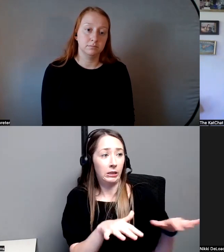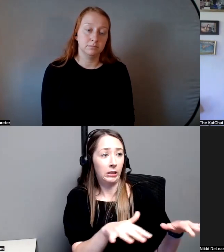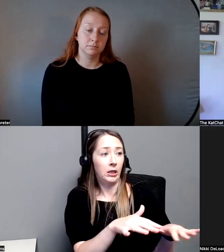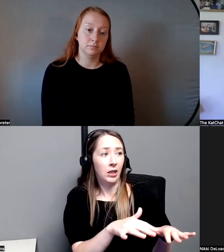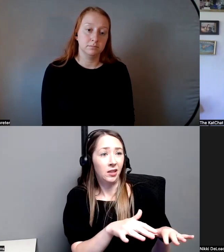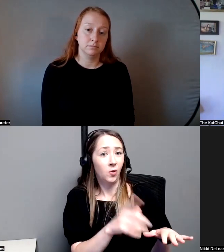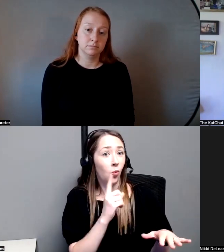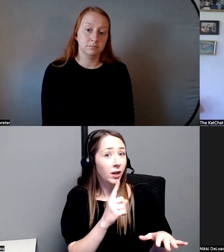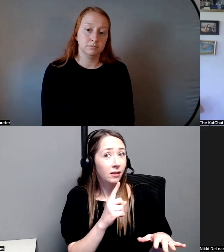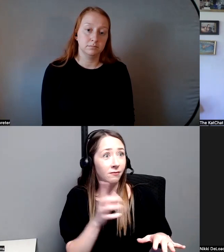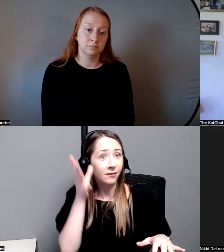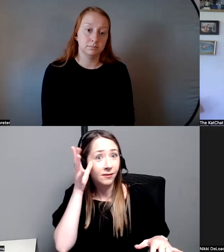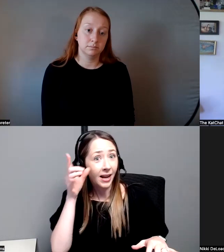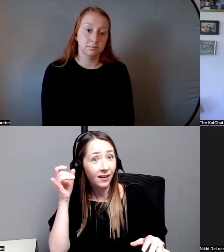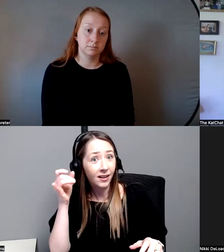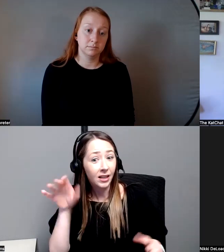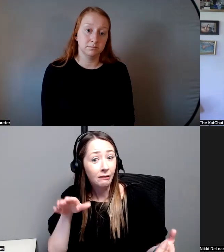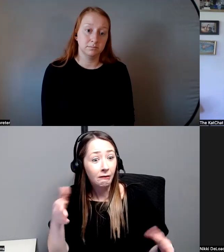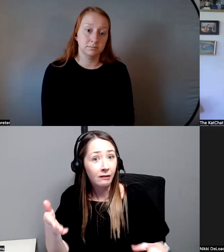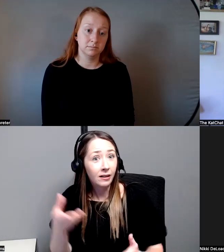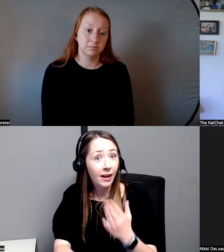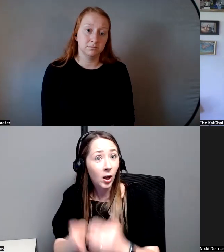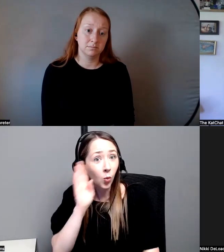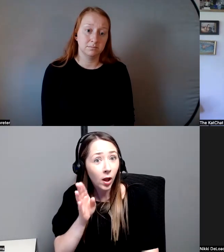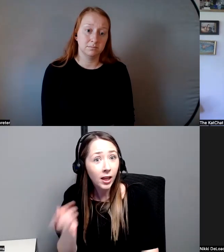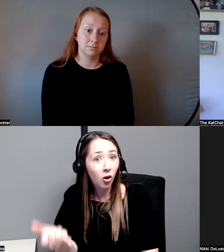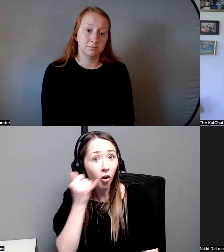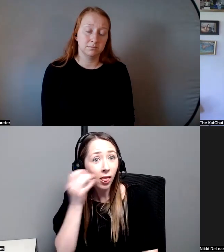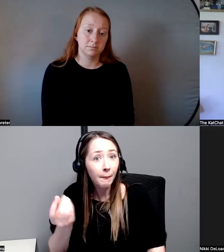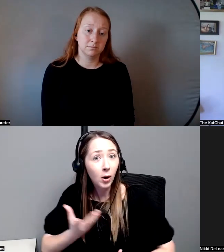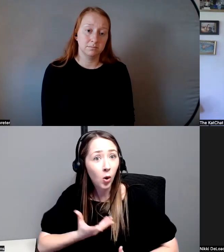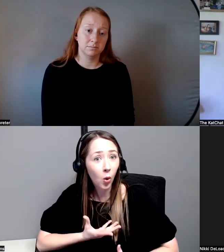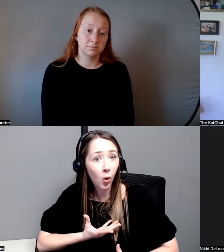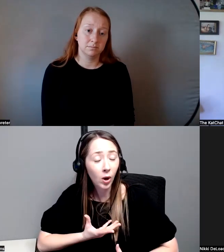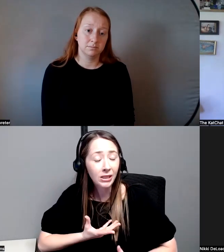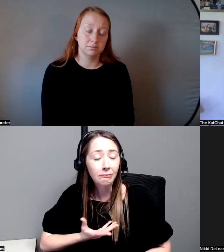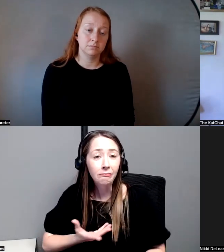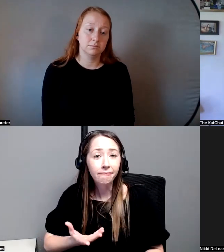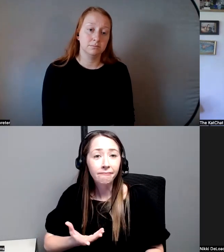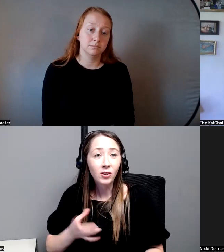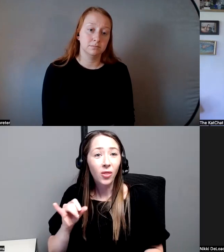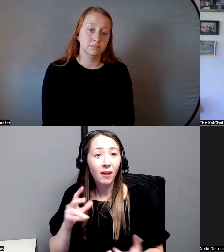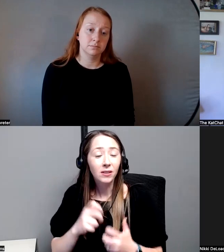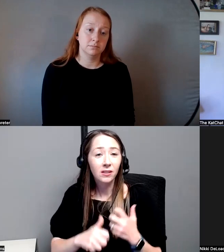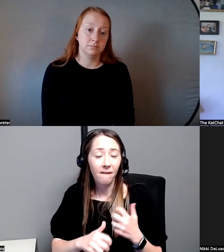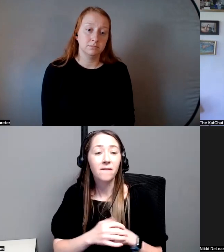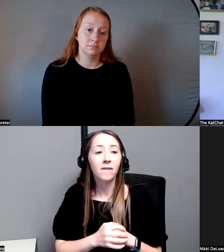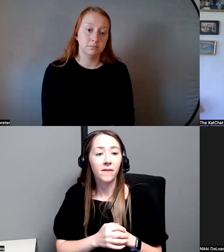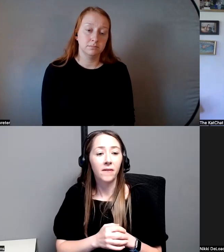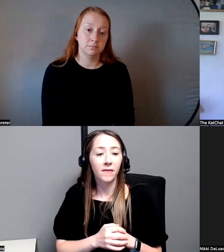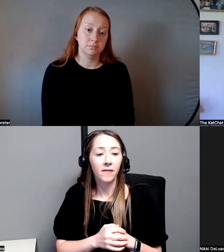wondering if today was going to be the day that I was going to get the call, right? That it was the